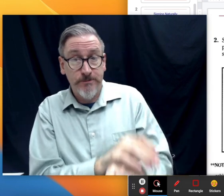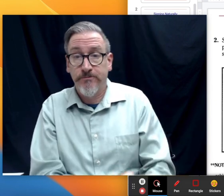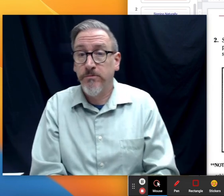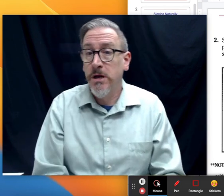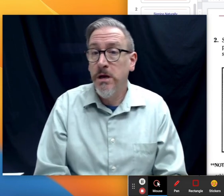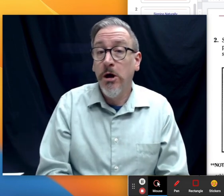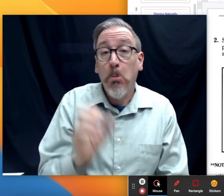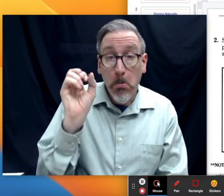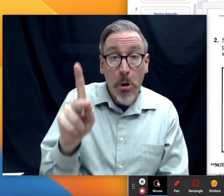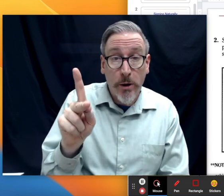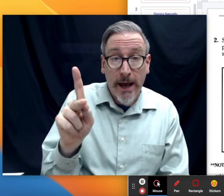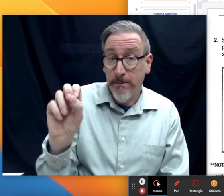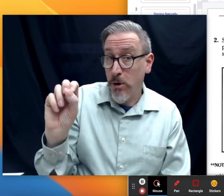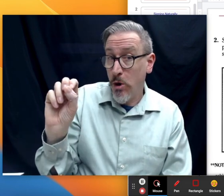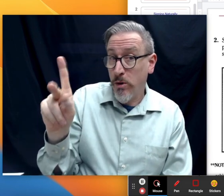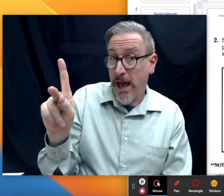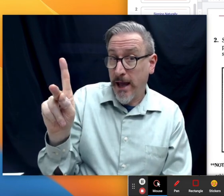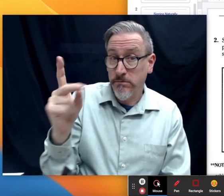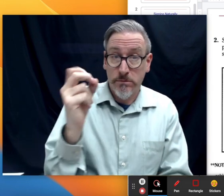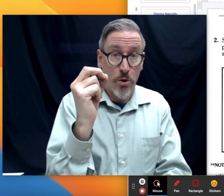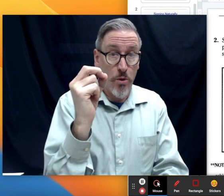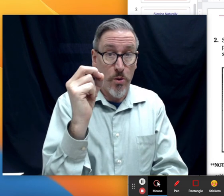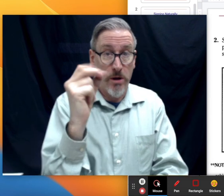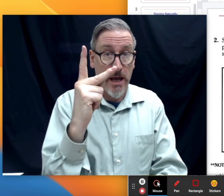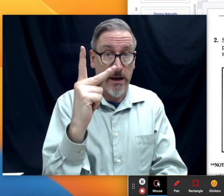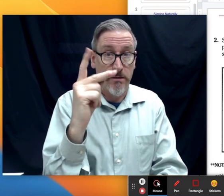use. Okay.